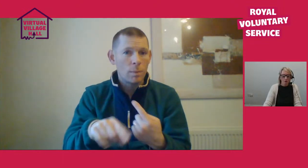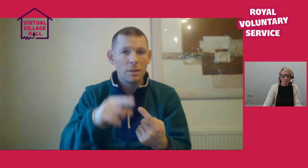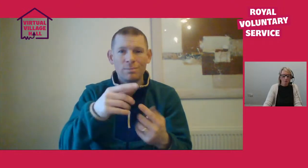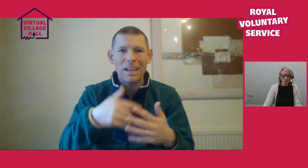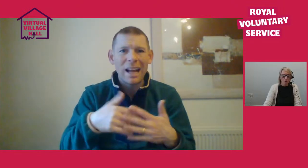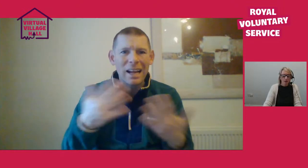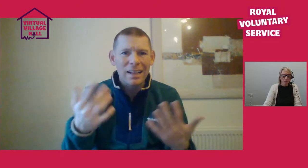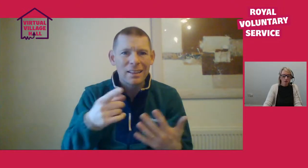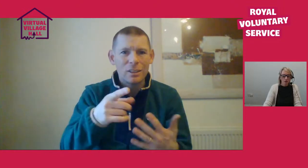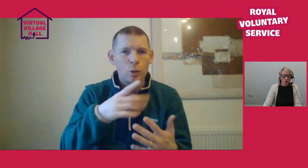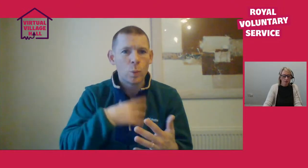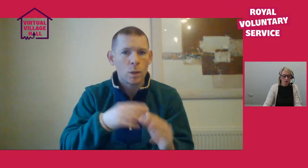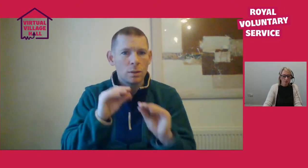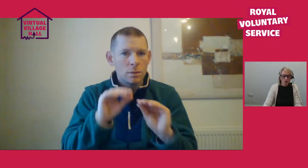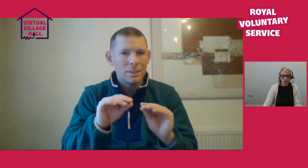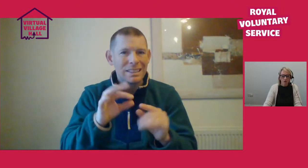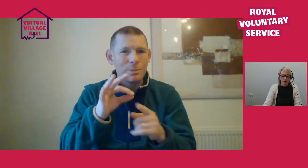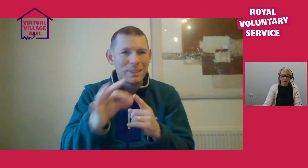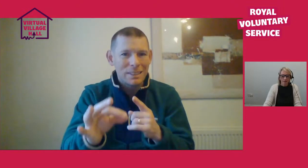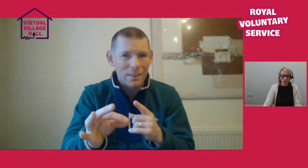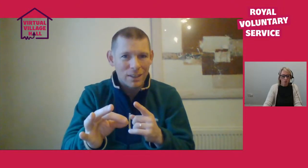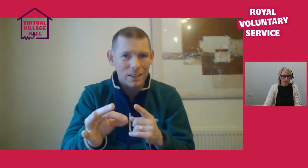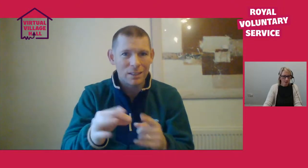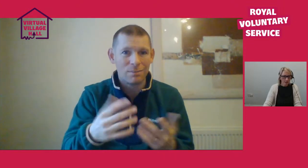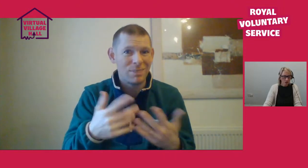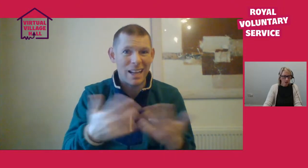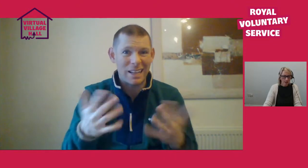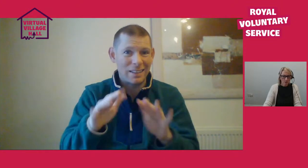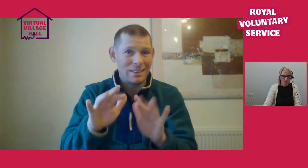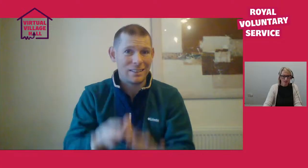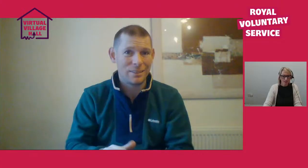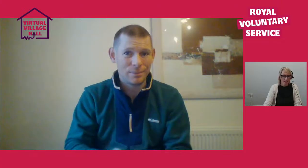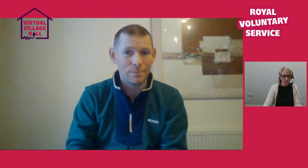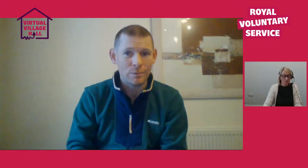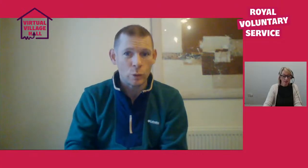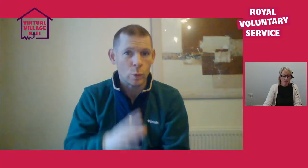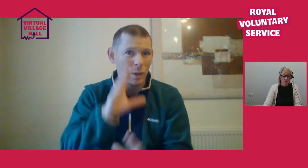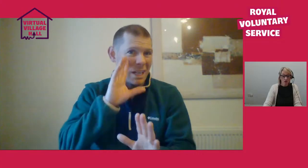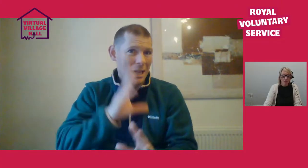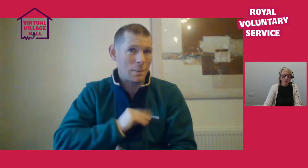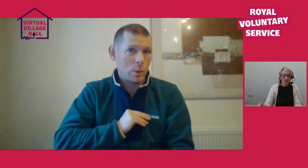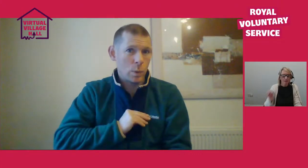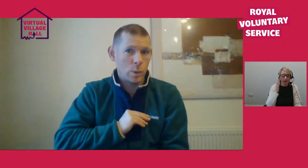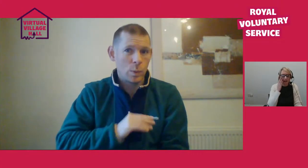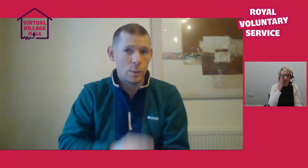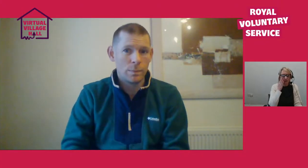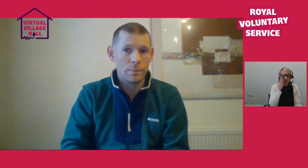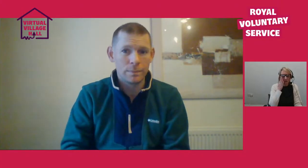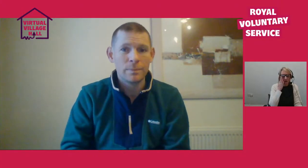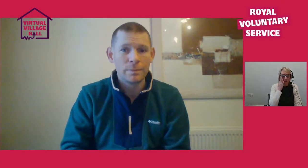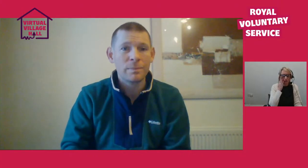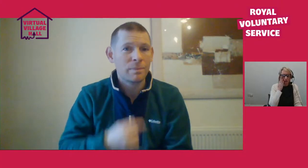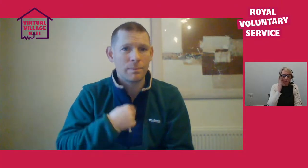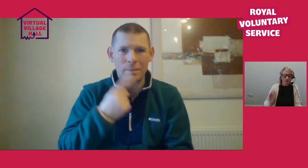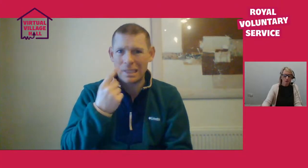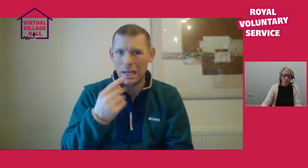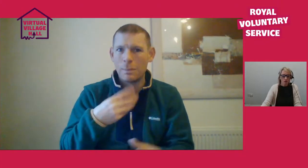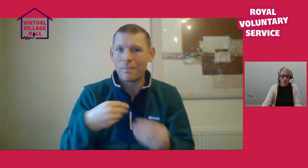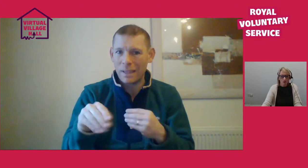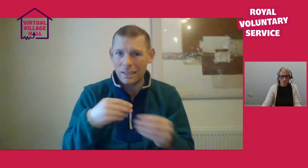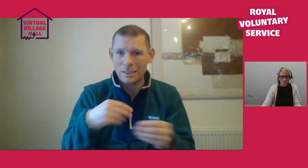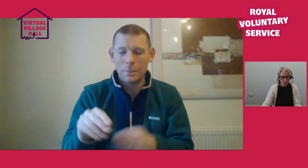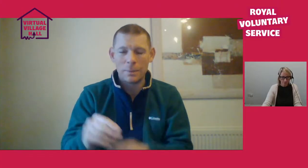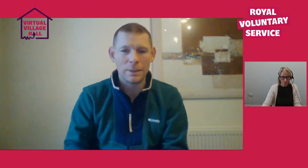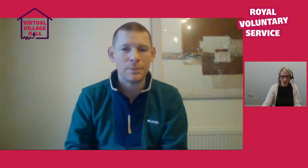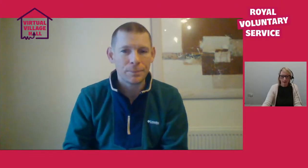So remember, you can use a comments box for anything you want me to teach you, any specific signs, please do that. Just let me know if there's anything you want